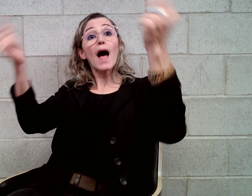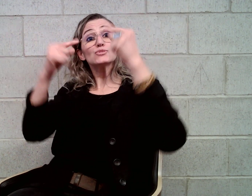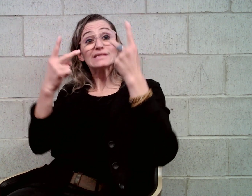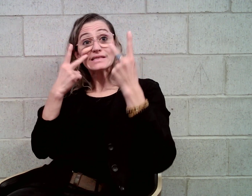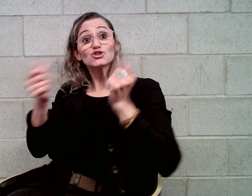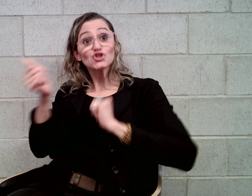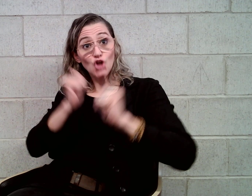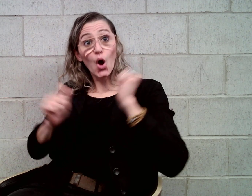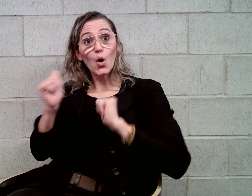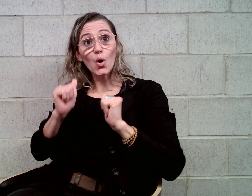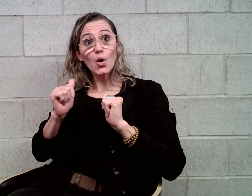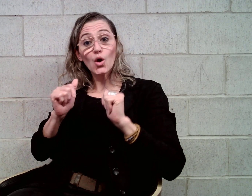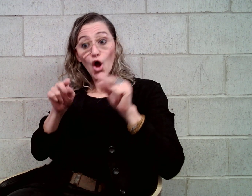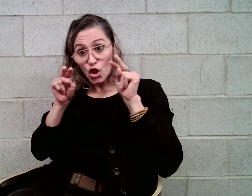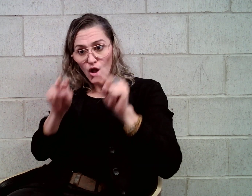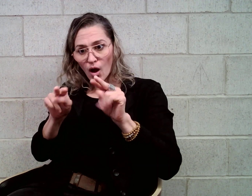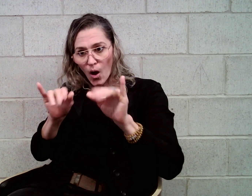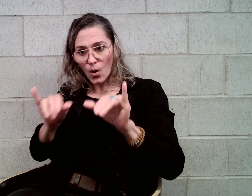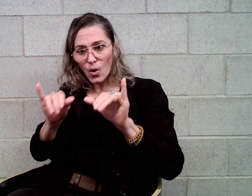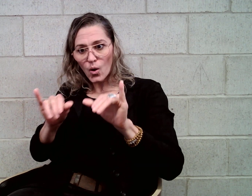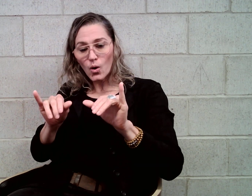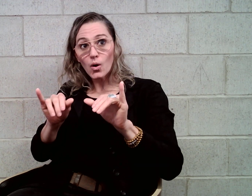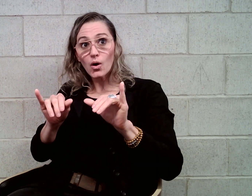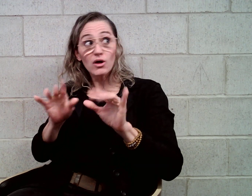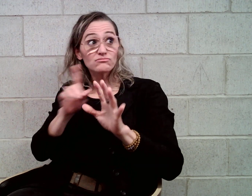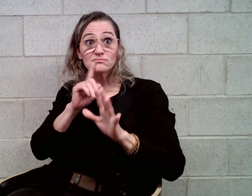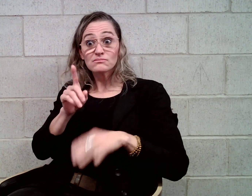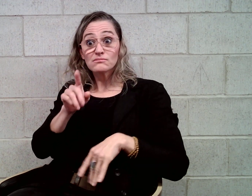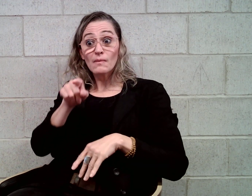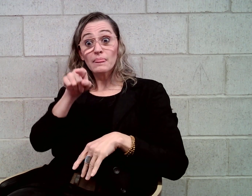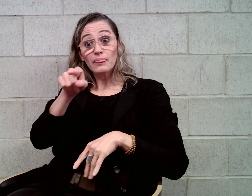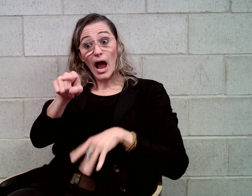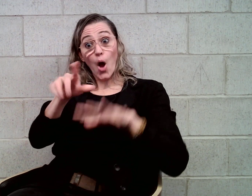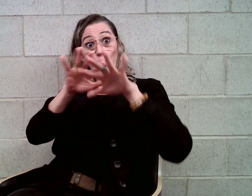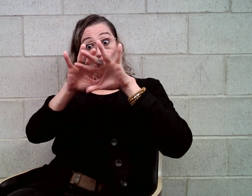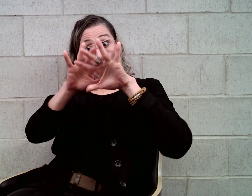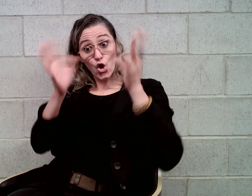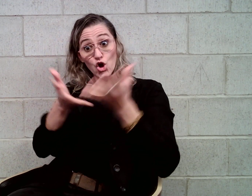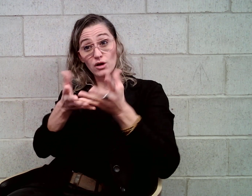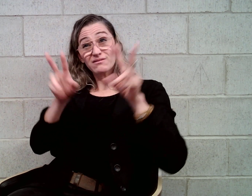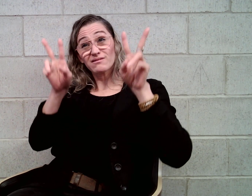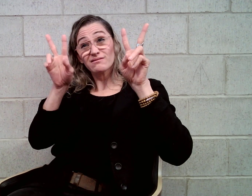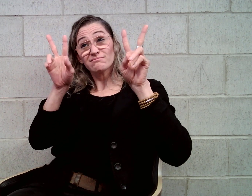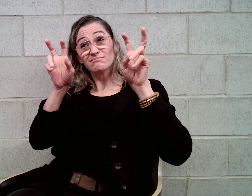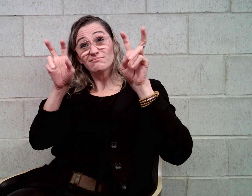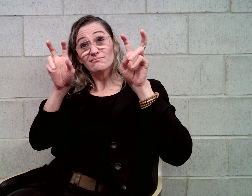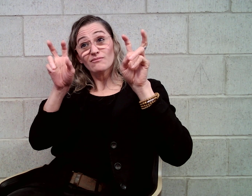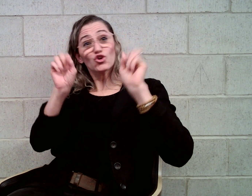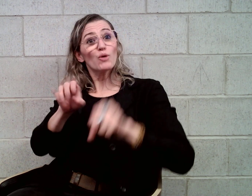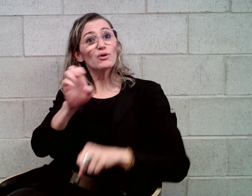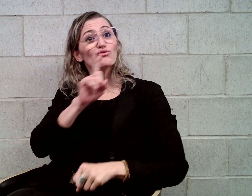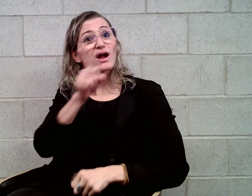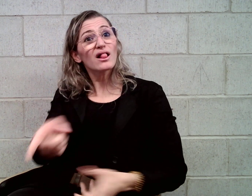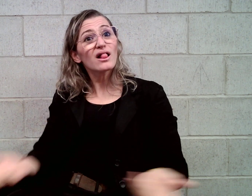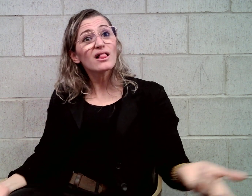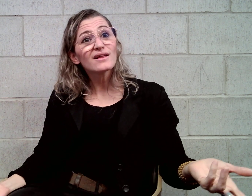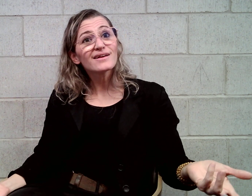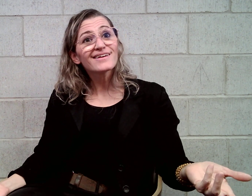story? So that the audiences who come to see this show might also see themselves.